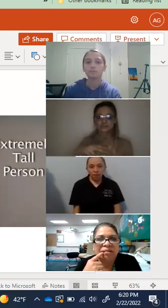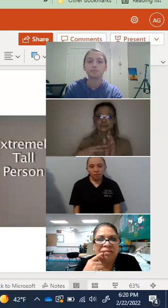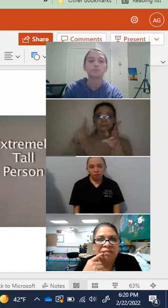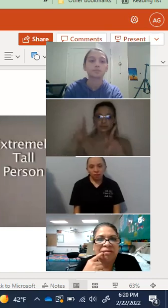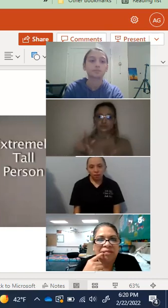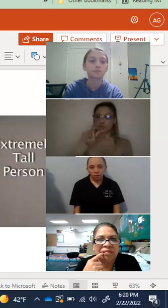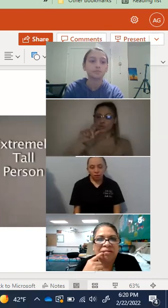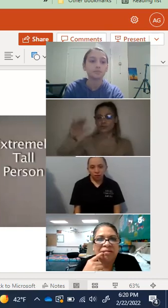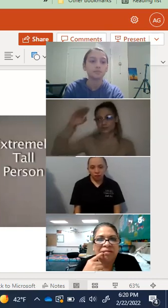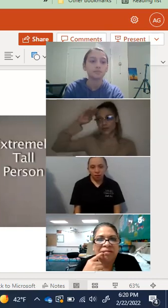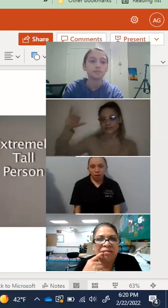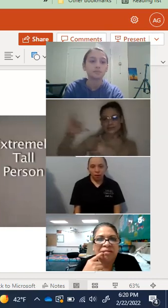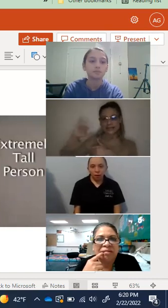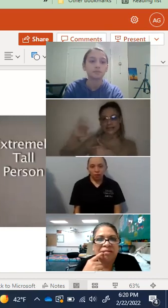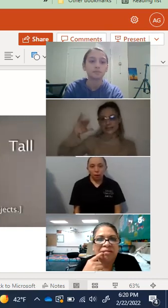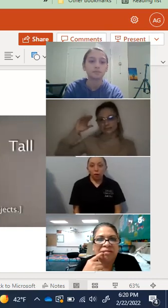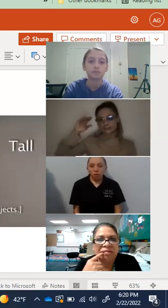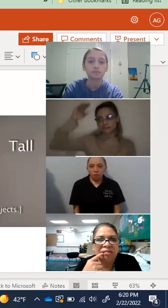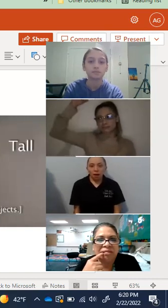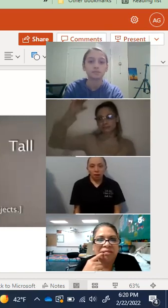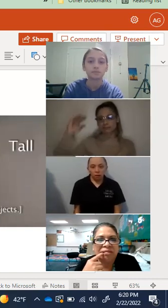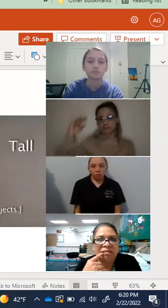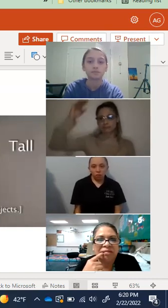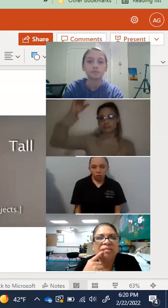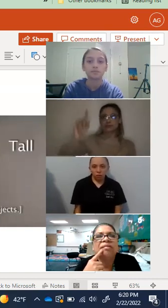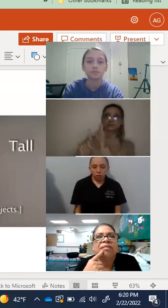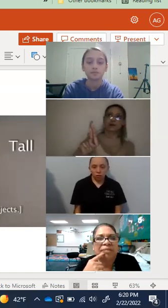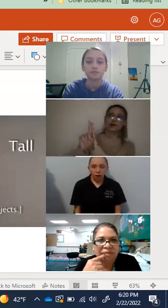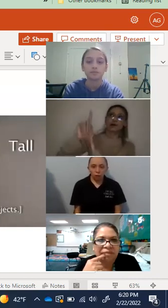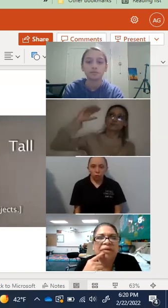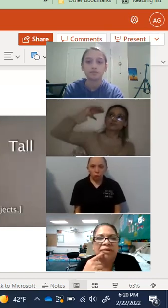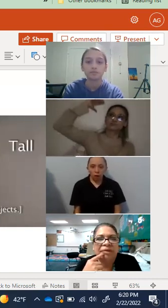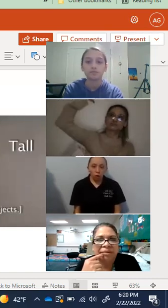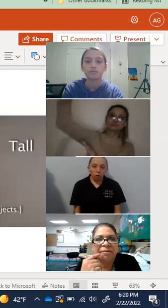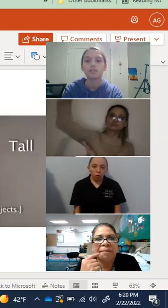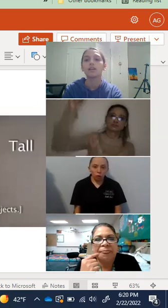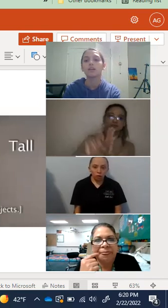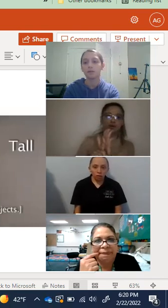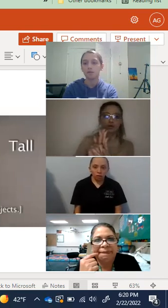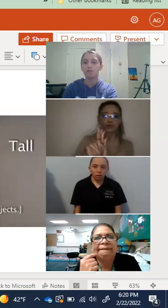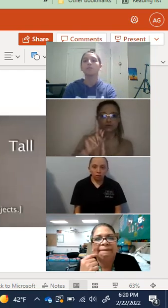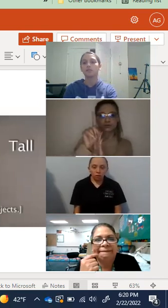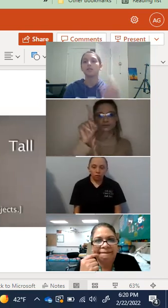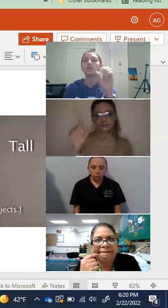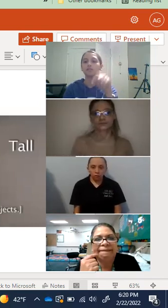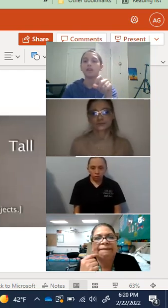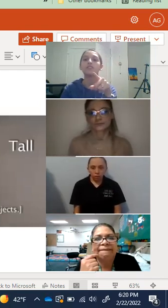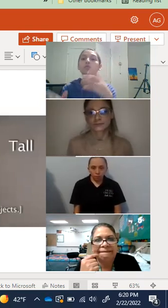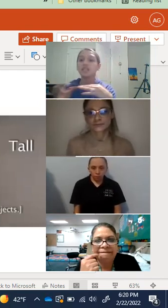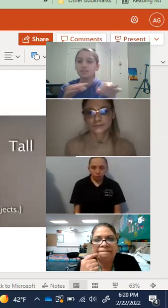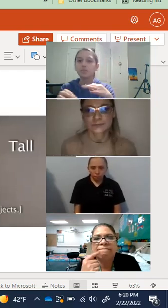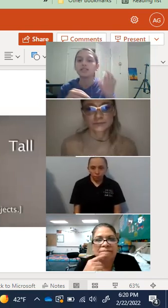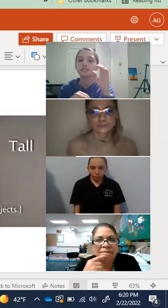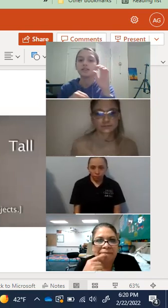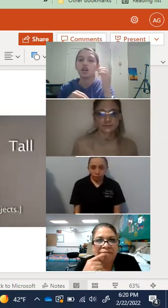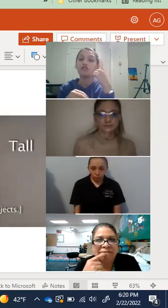Yes. Yes. Yeah, that means a person's height. Like how, Okay. how tall the person is. yeah. And this